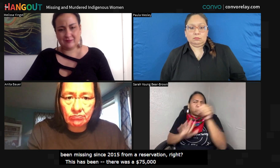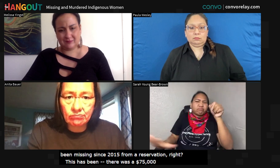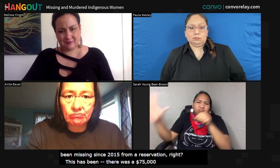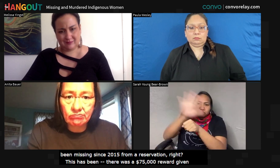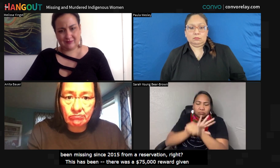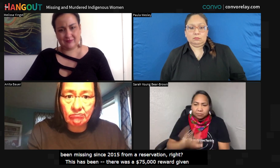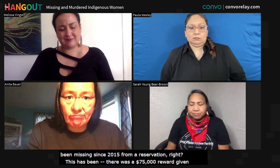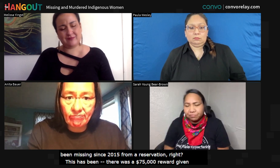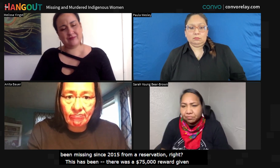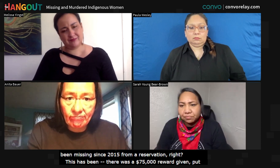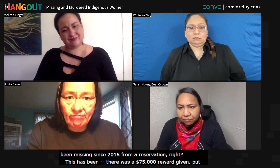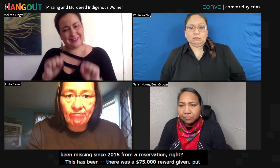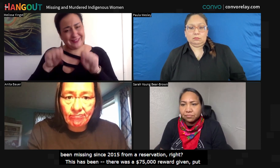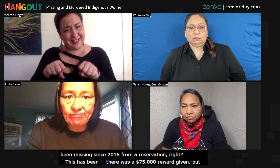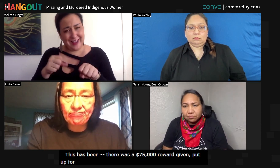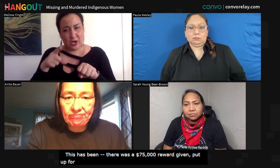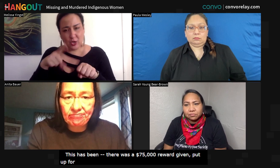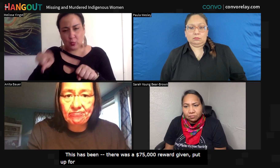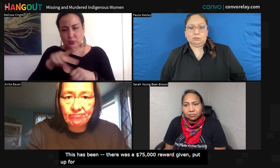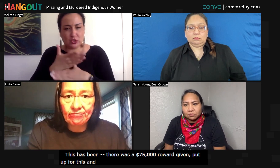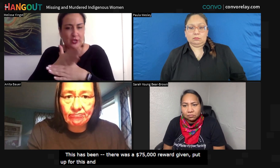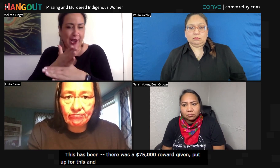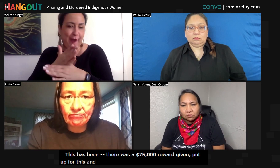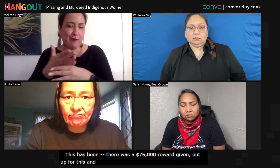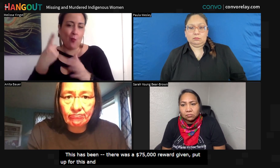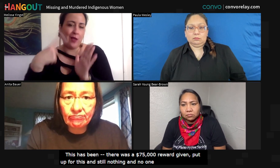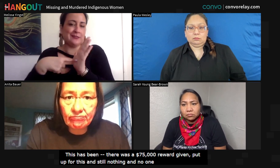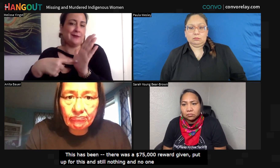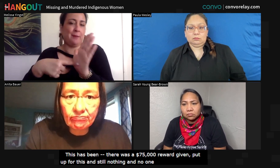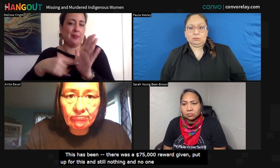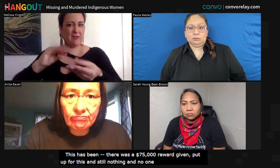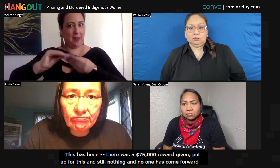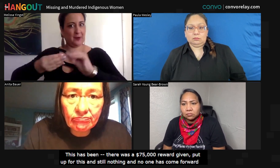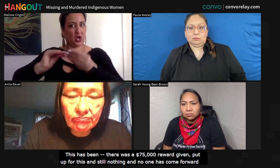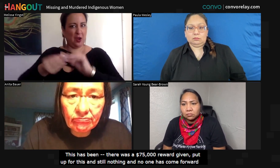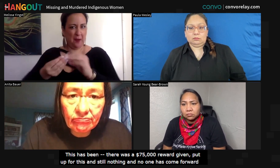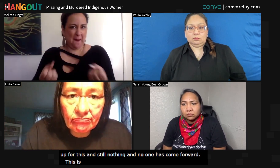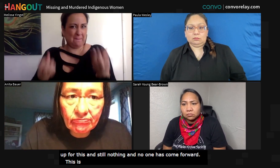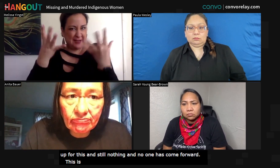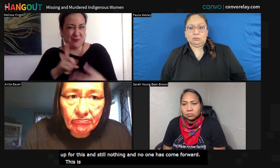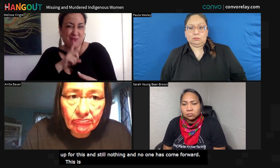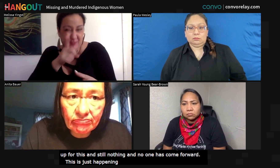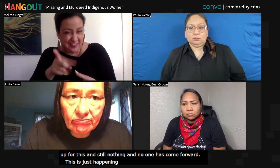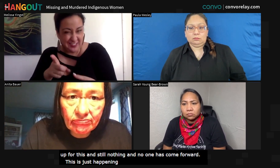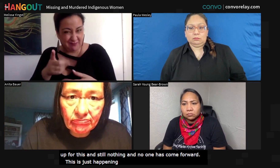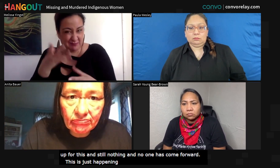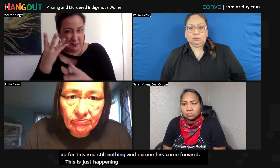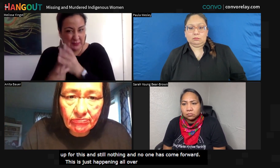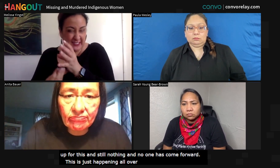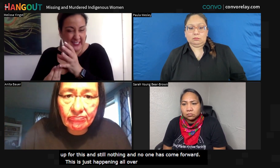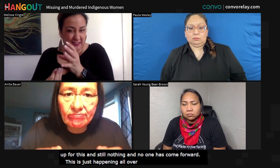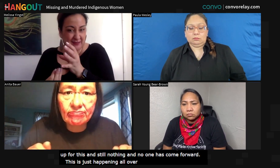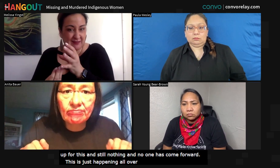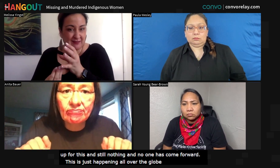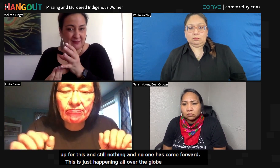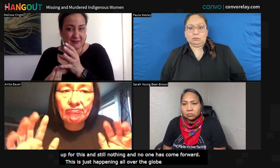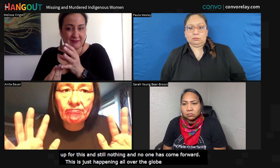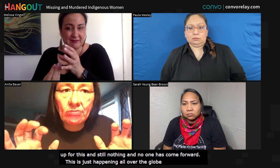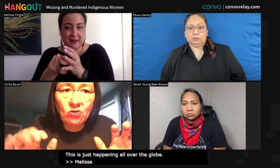come forward. This is just happening all over the globe. This is Melissa. Can you share maybe one example of